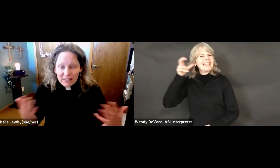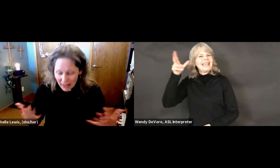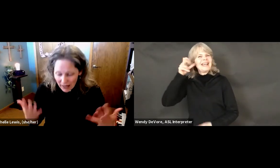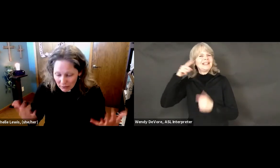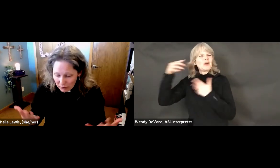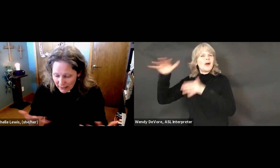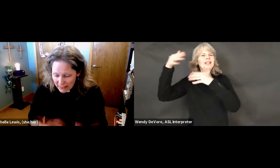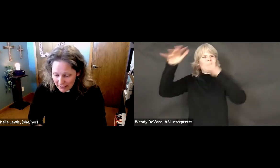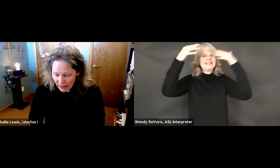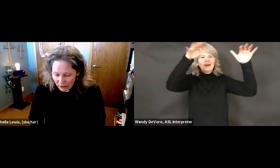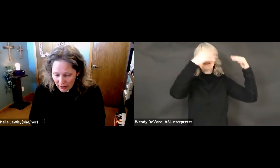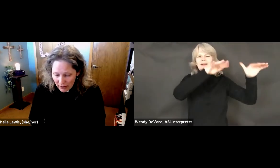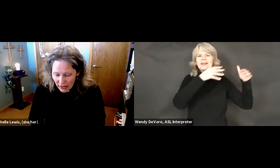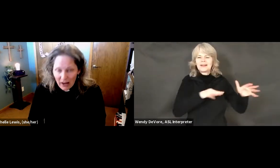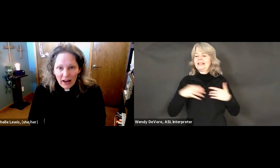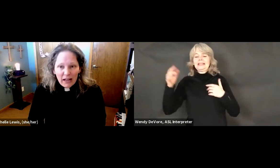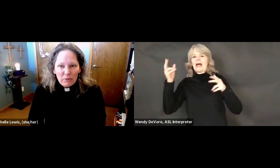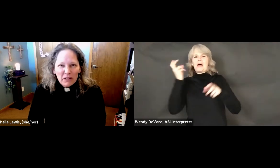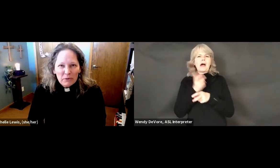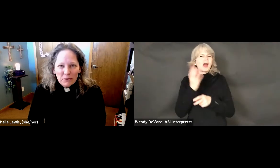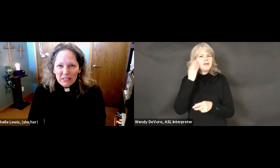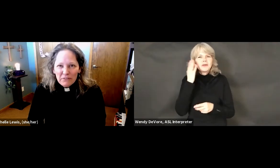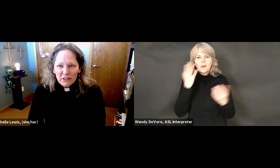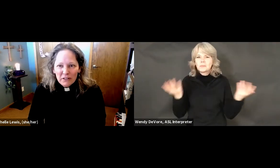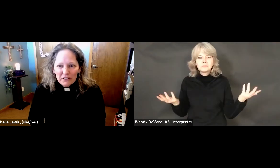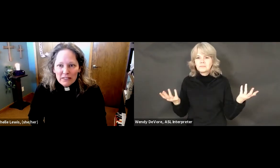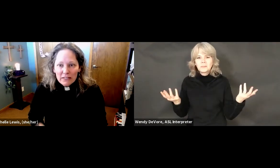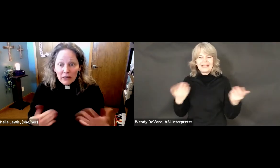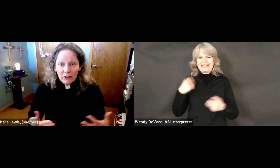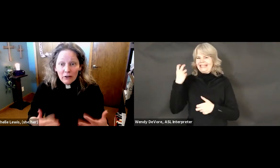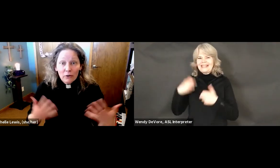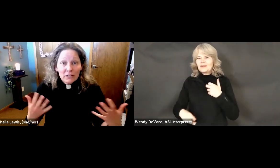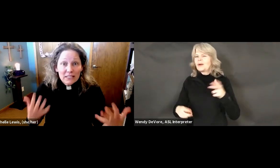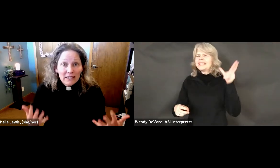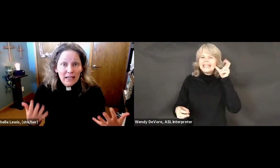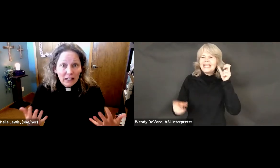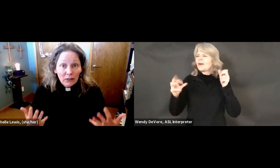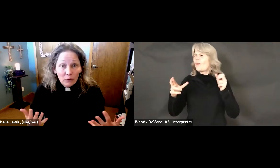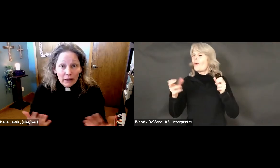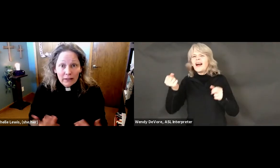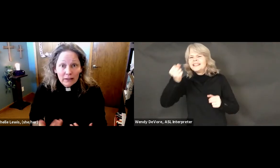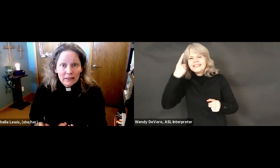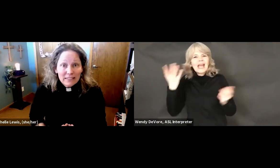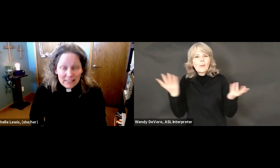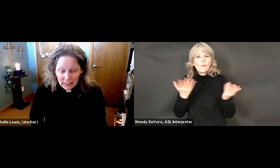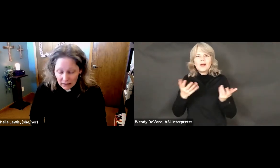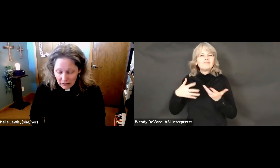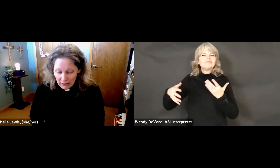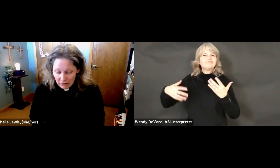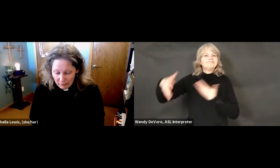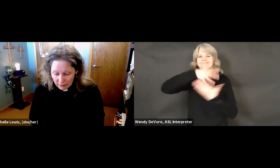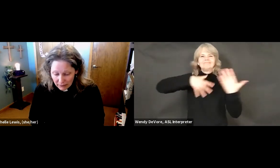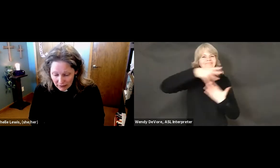Everything just kind of blends together and it becomes really difficult to hear or to see anyone